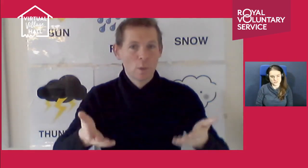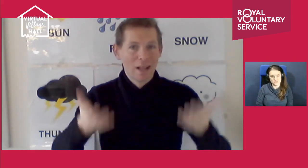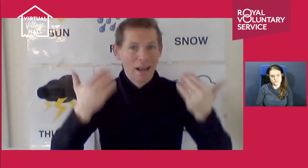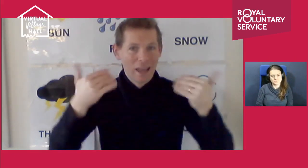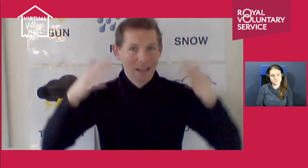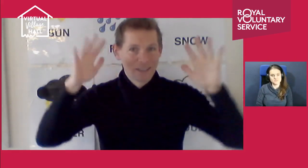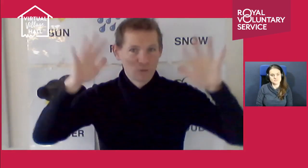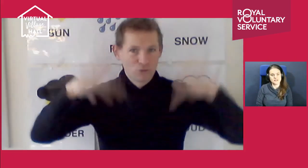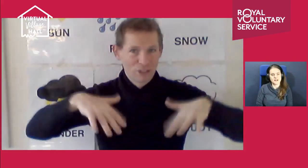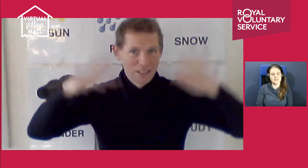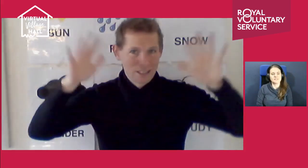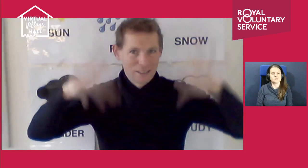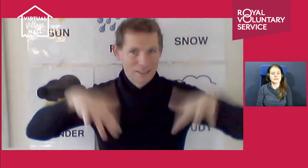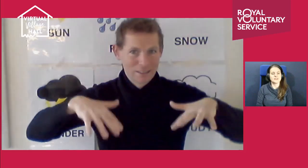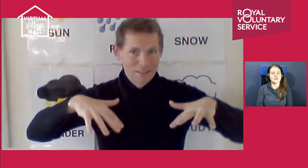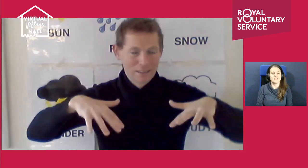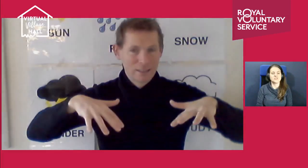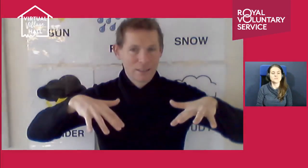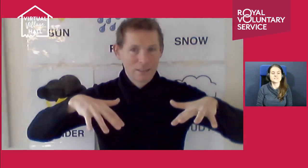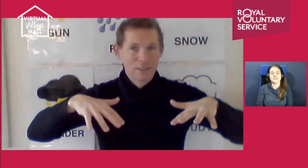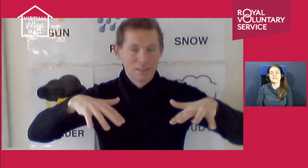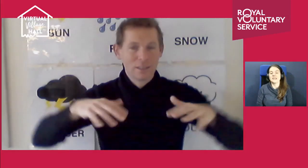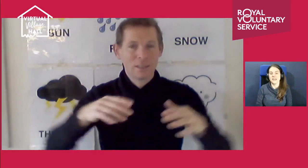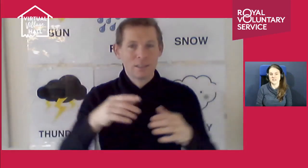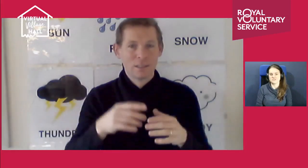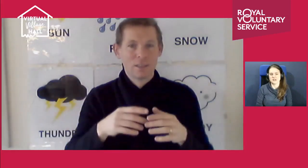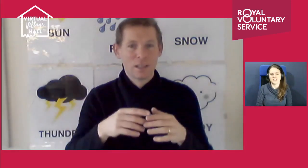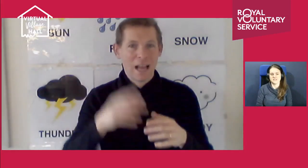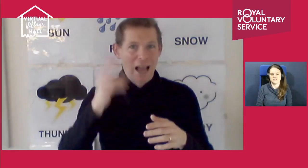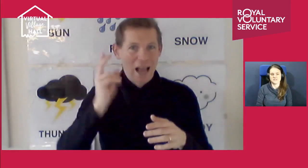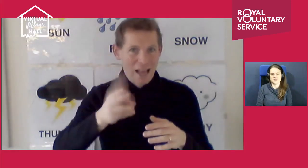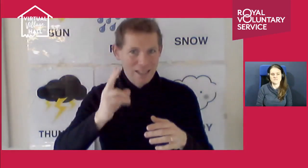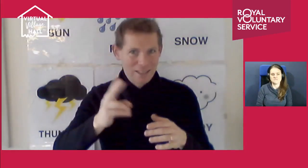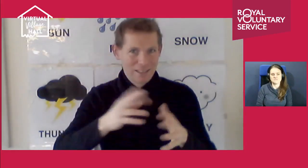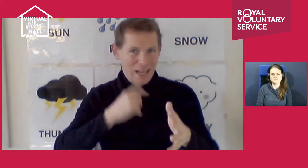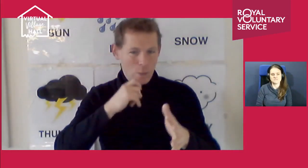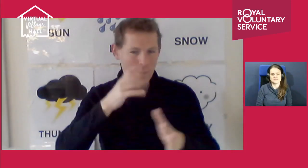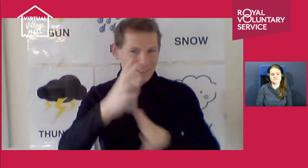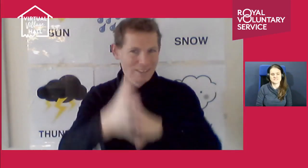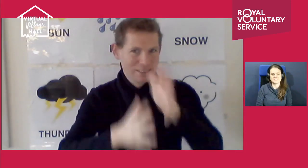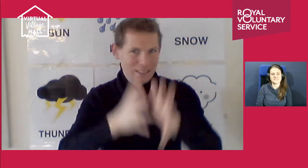First of all, I'll explain how you would sign light rain, okay?